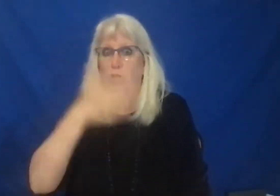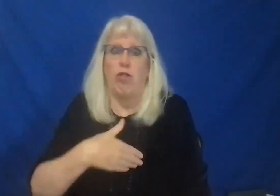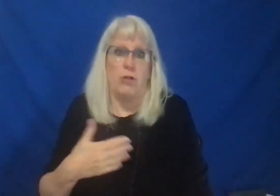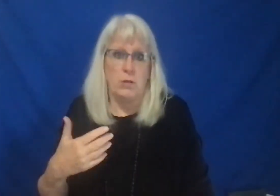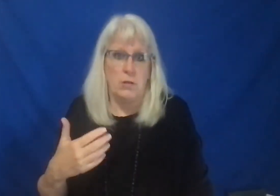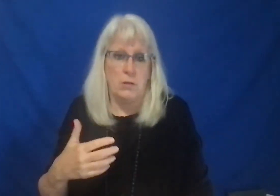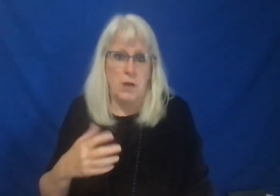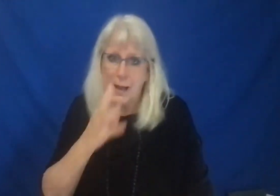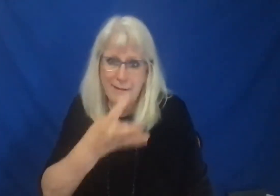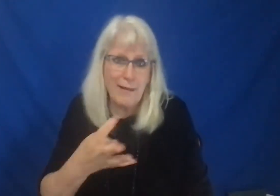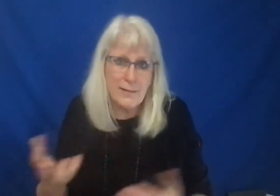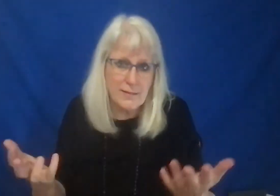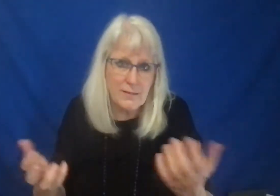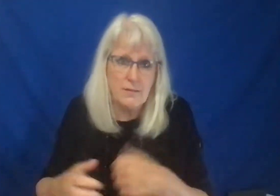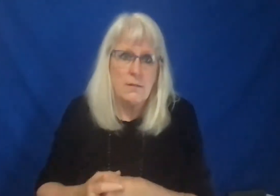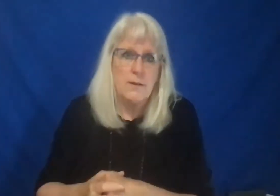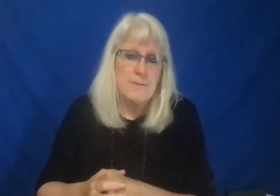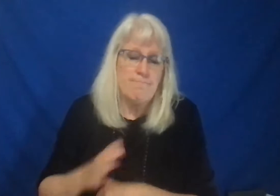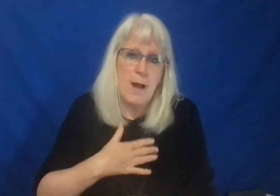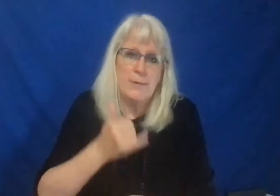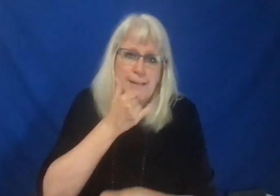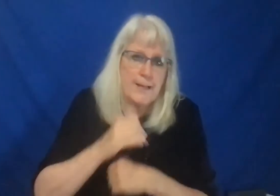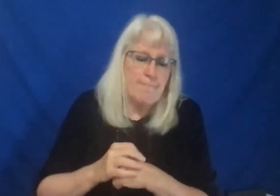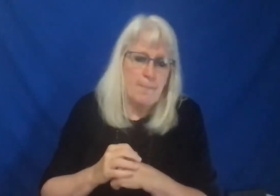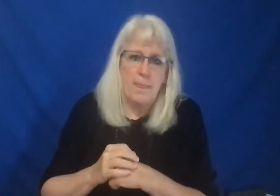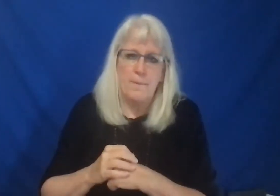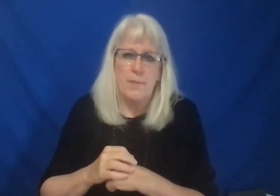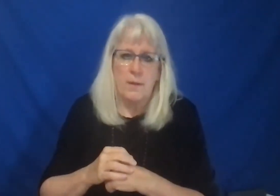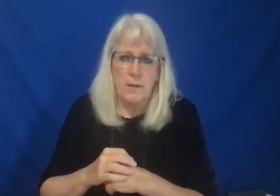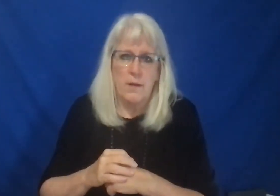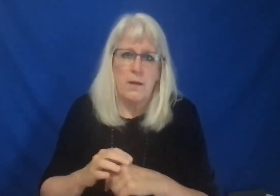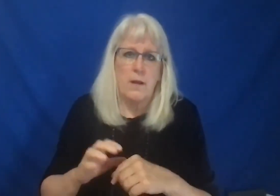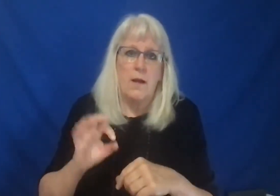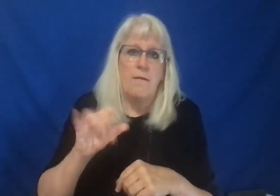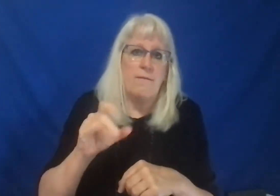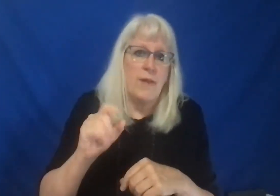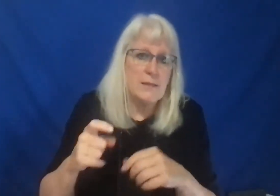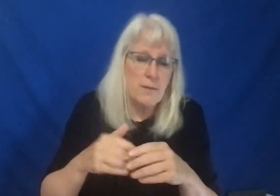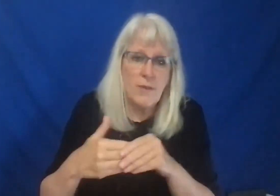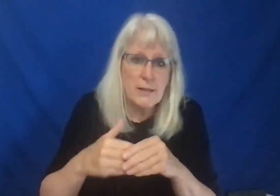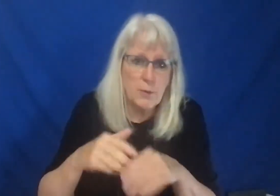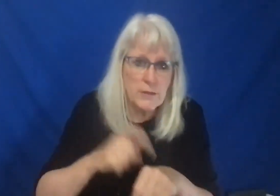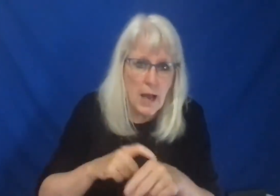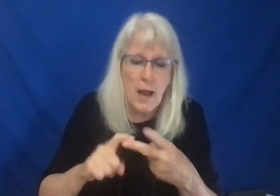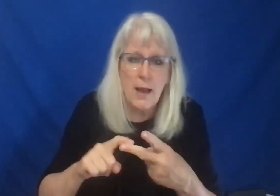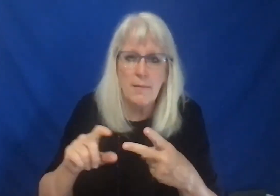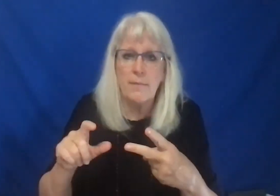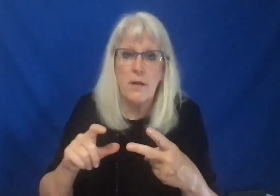up. And, you know, flex time, elder care, when she had a younger child, the child came to work